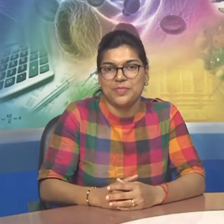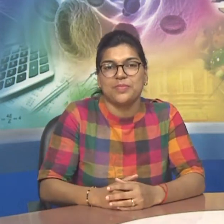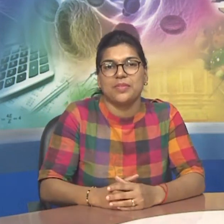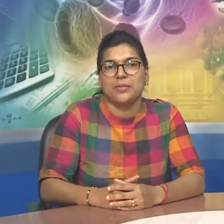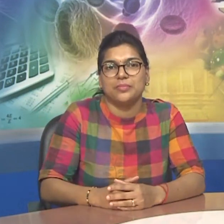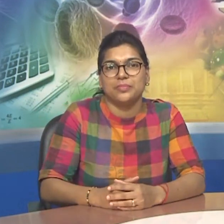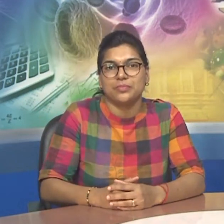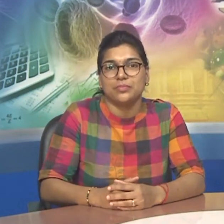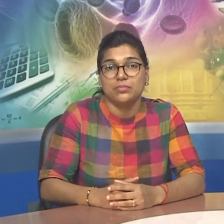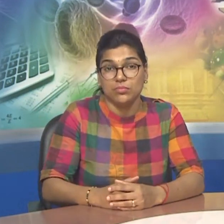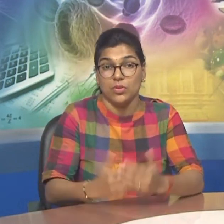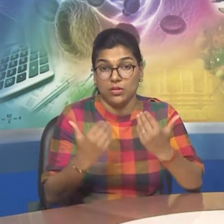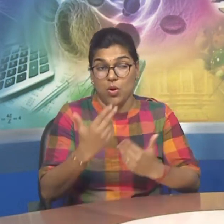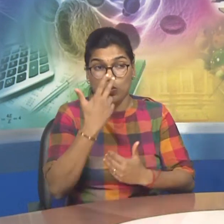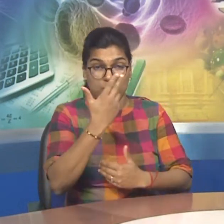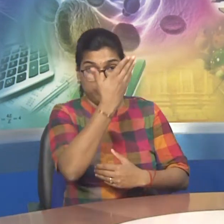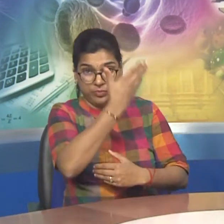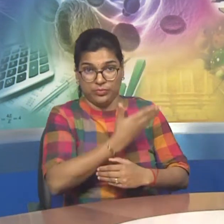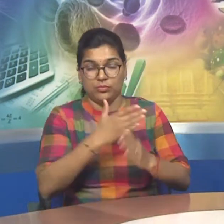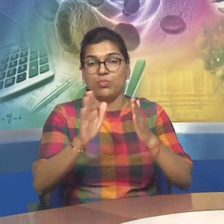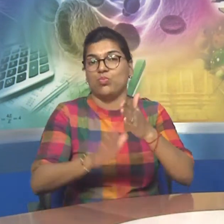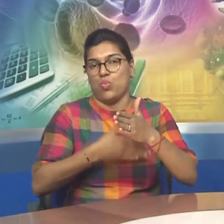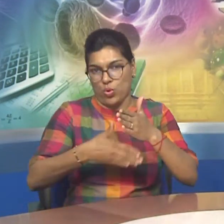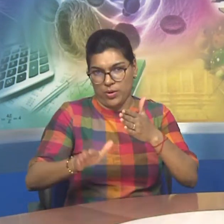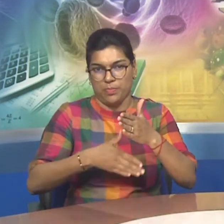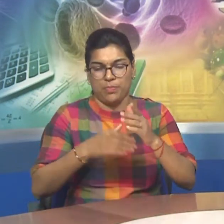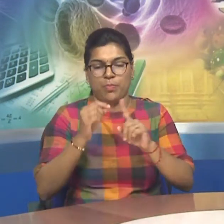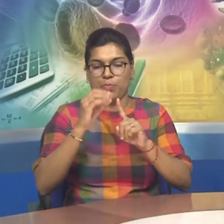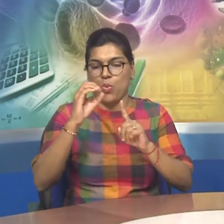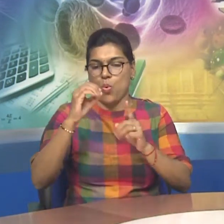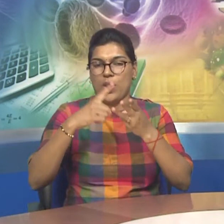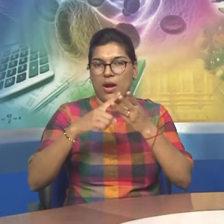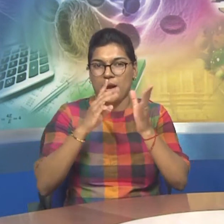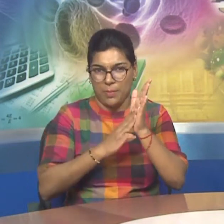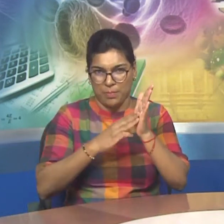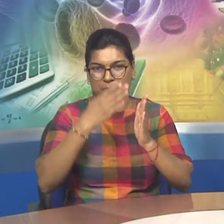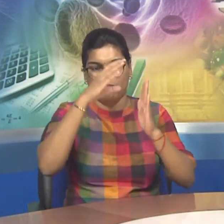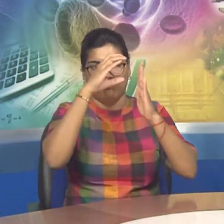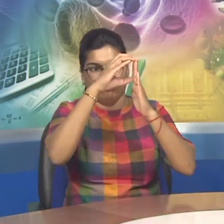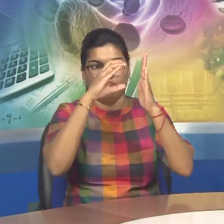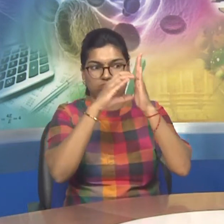Now this is the poem.